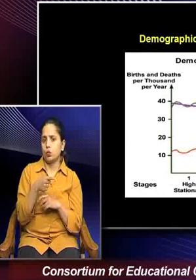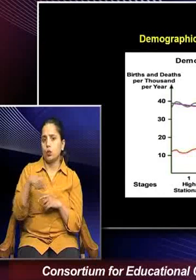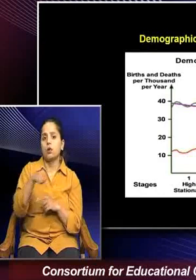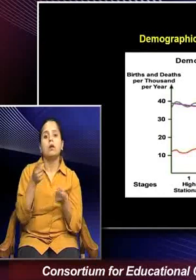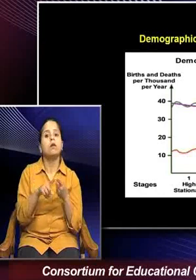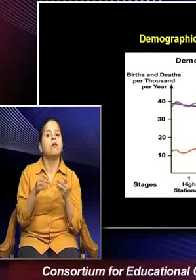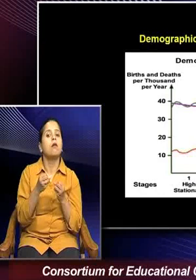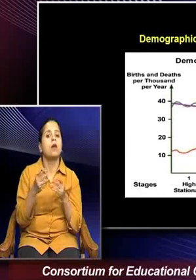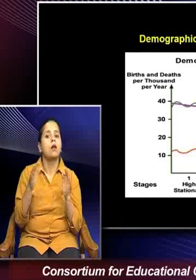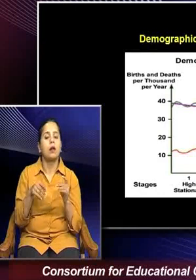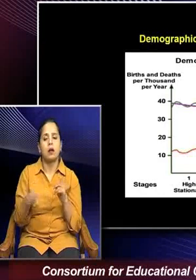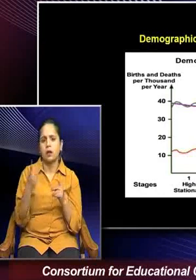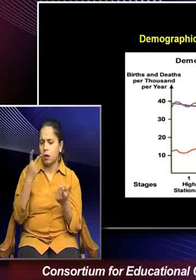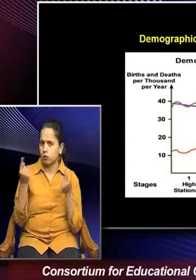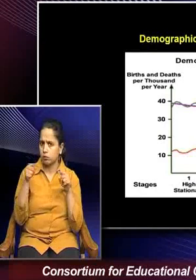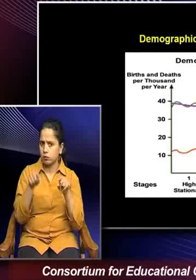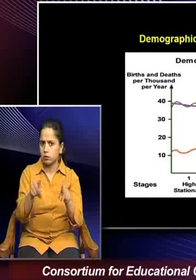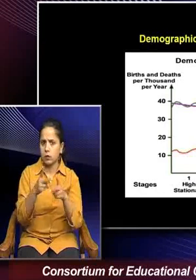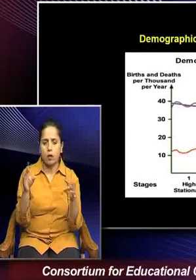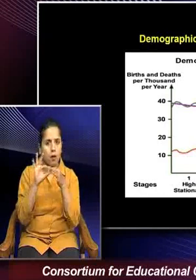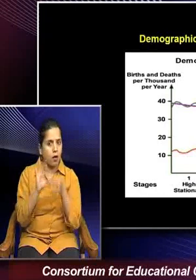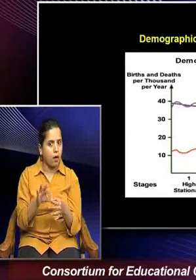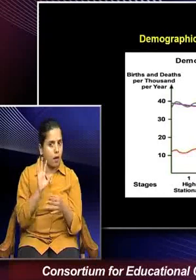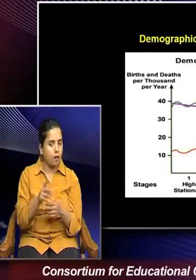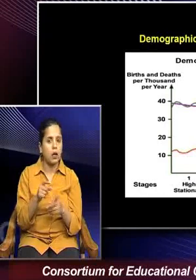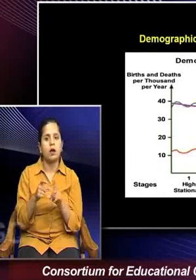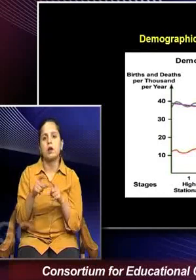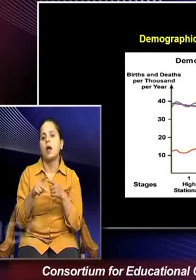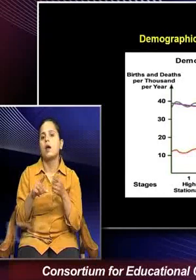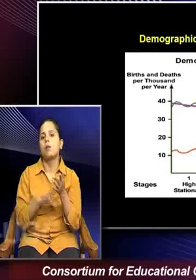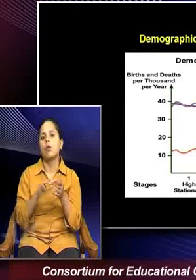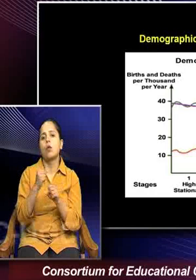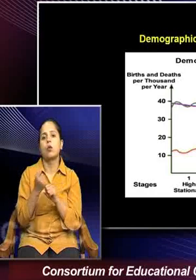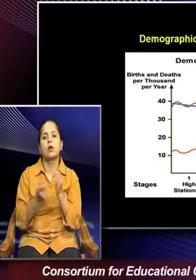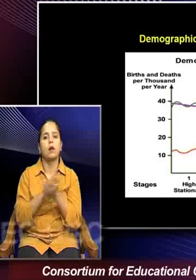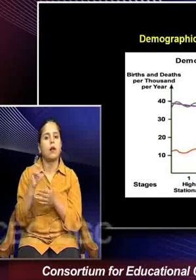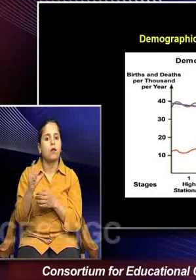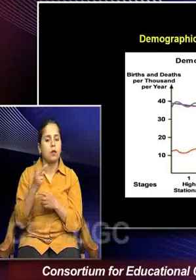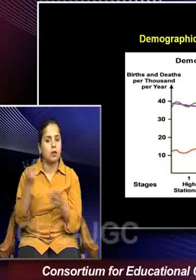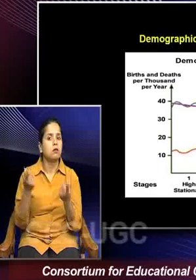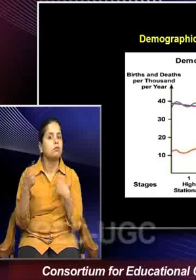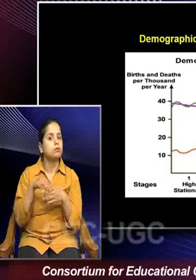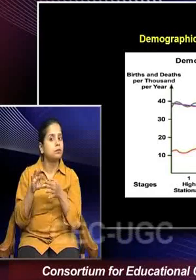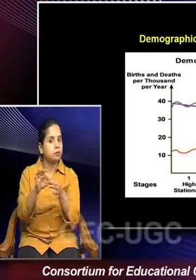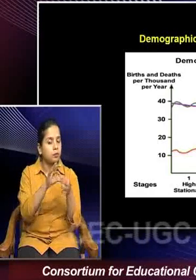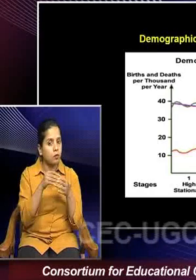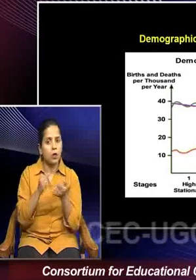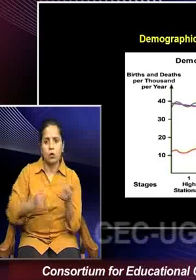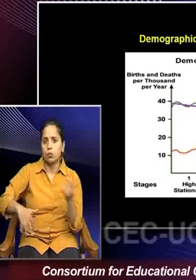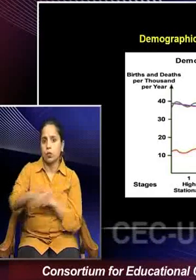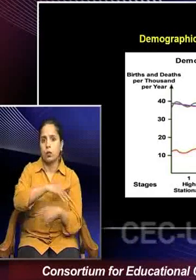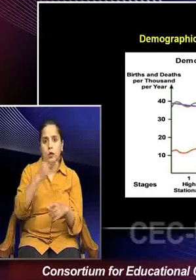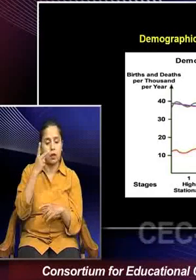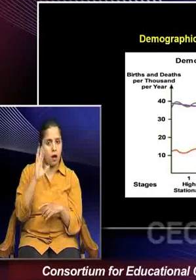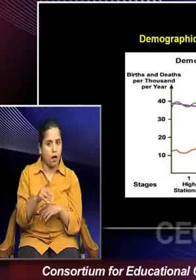also goes in consonance with the demographic transition model, where the society, which is a